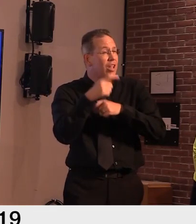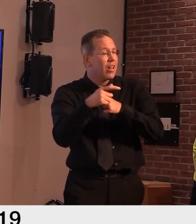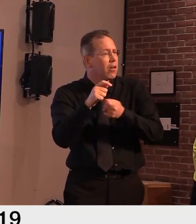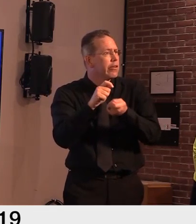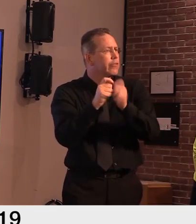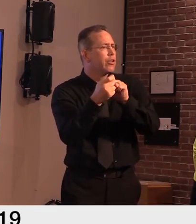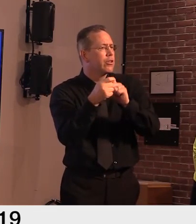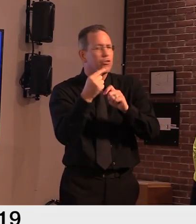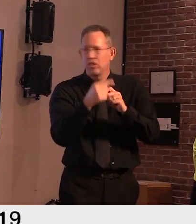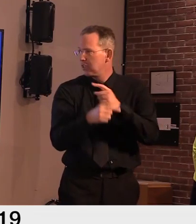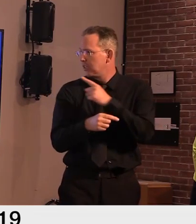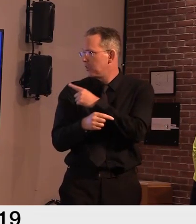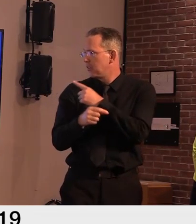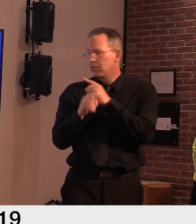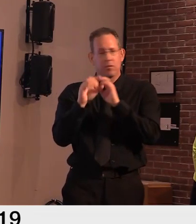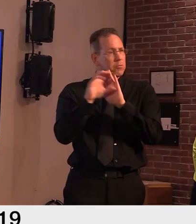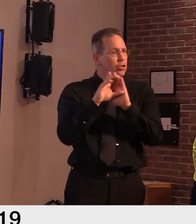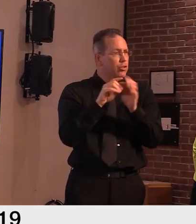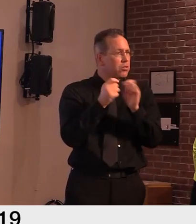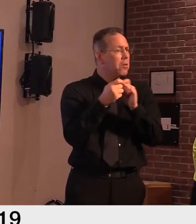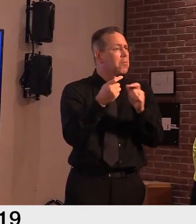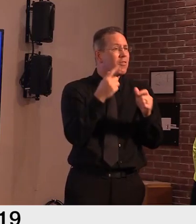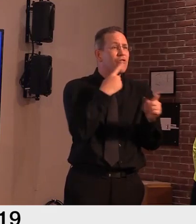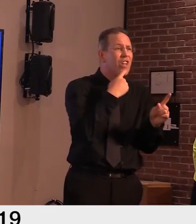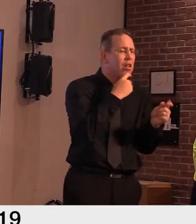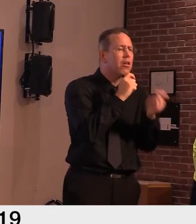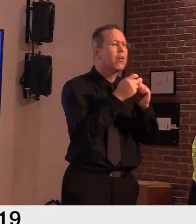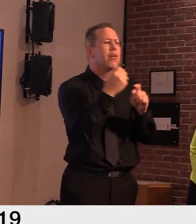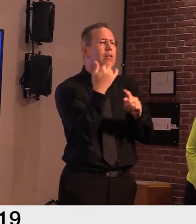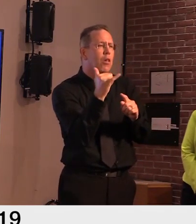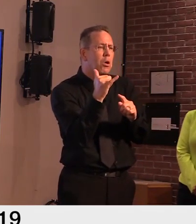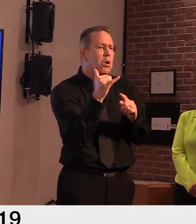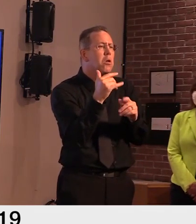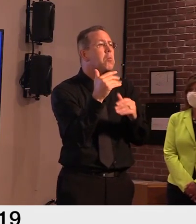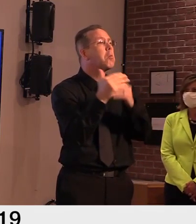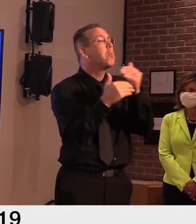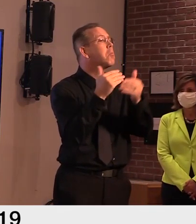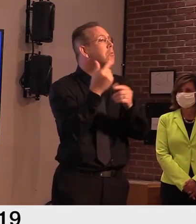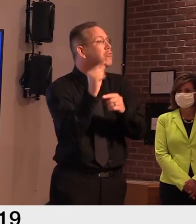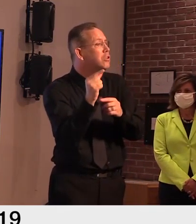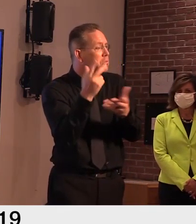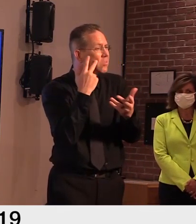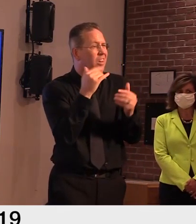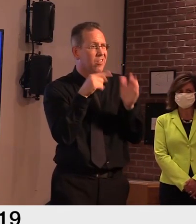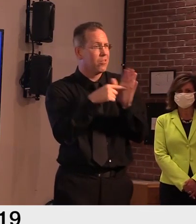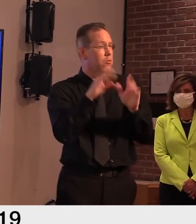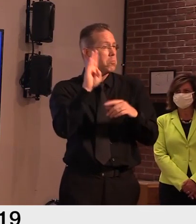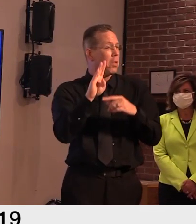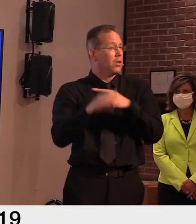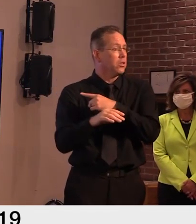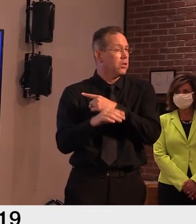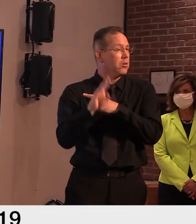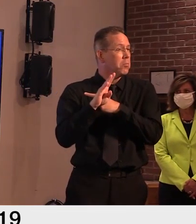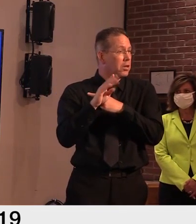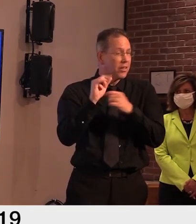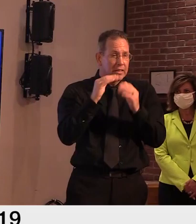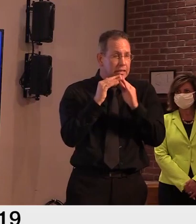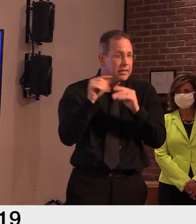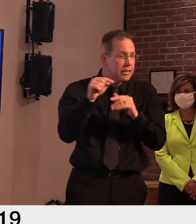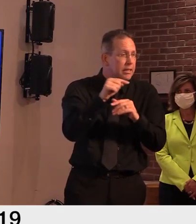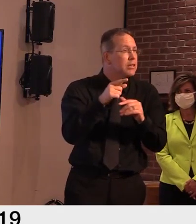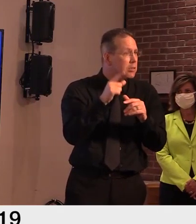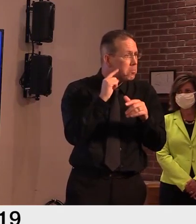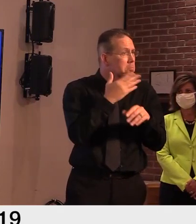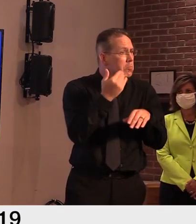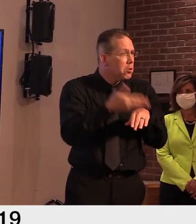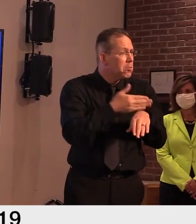the area. And then the next slide, again, previewing what we might see in the week ahead, you can see that a number of counties have moved from